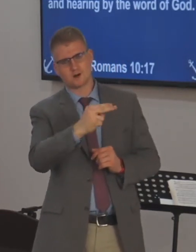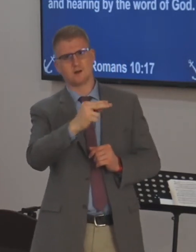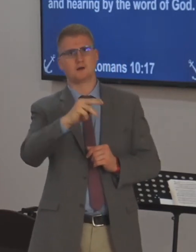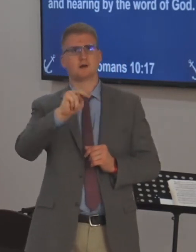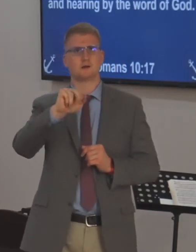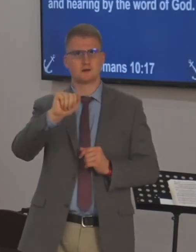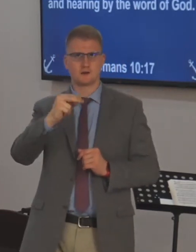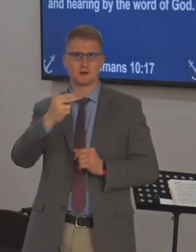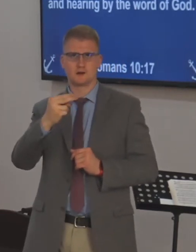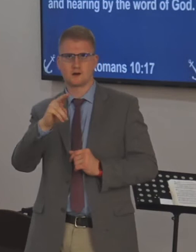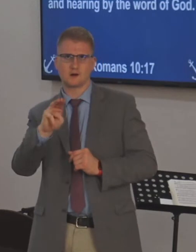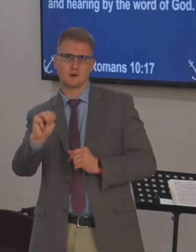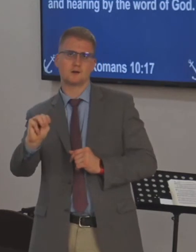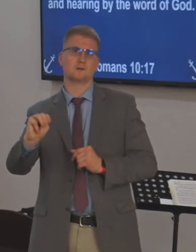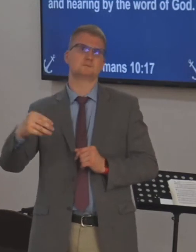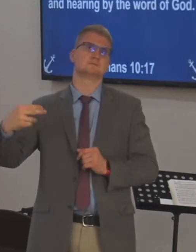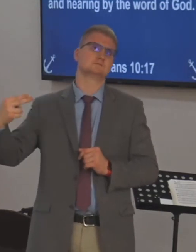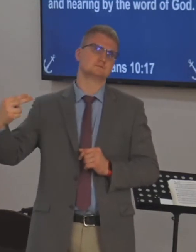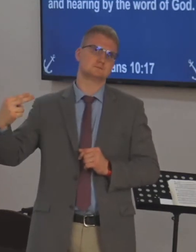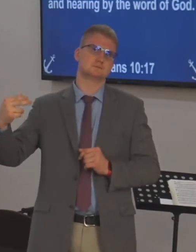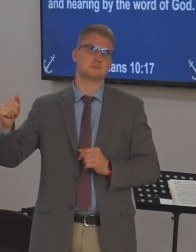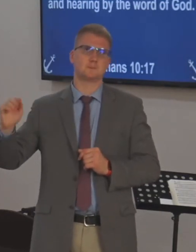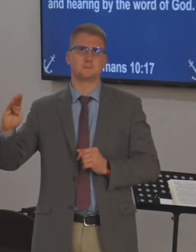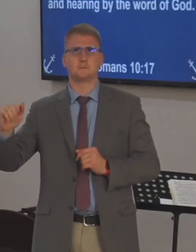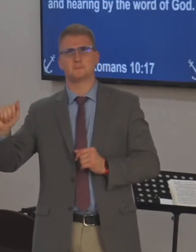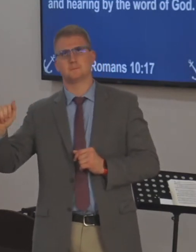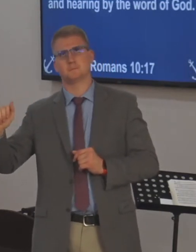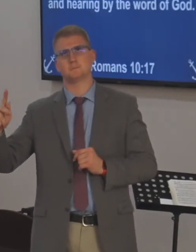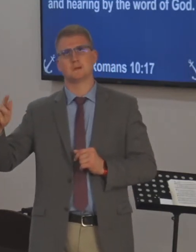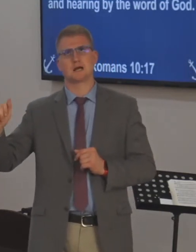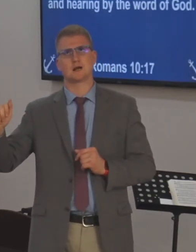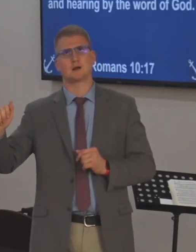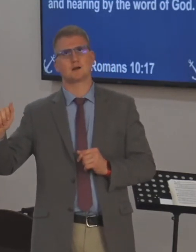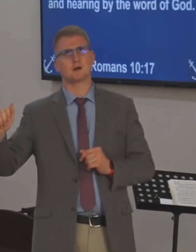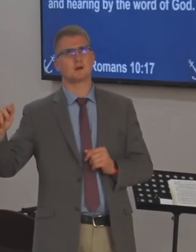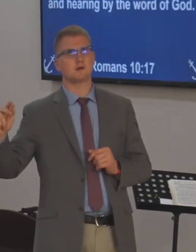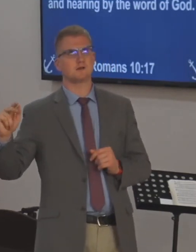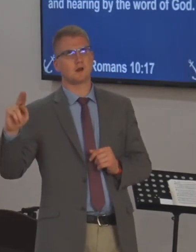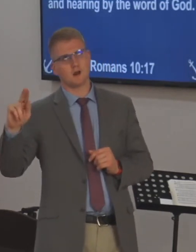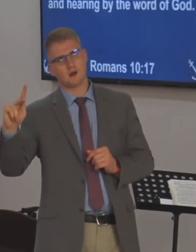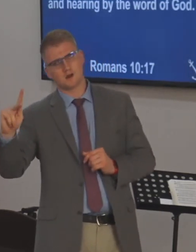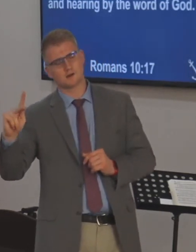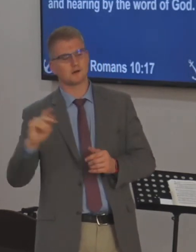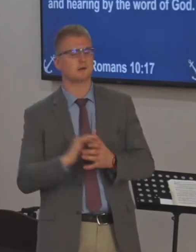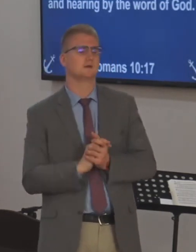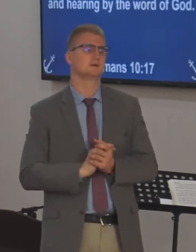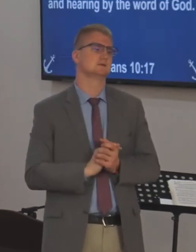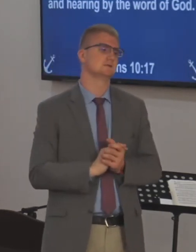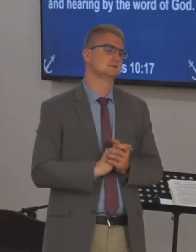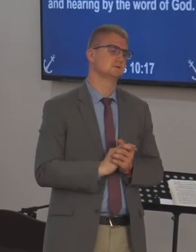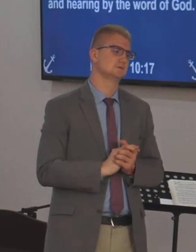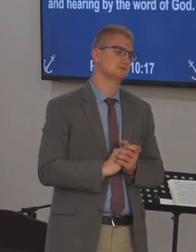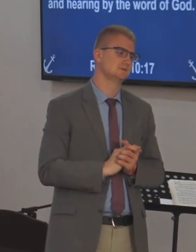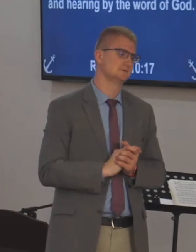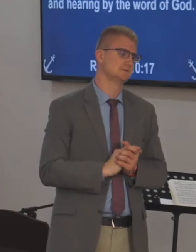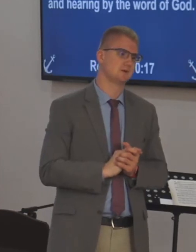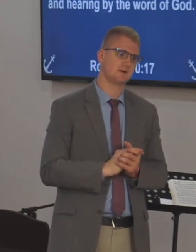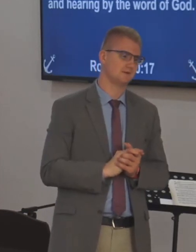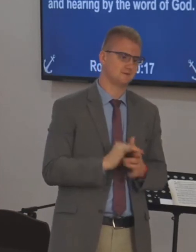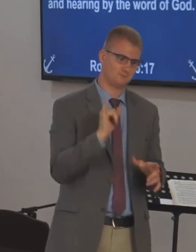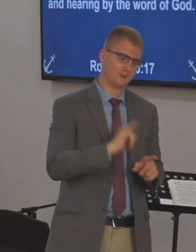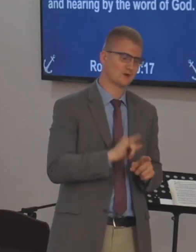Okay. You're going to work your way back. Amos. Where we got here? Did I miss it? Yeah, I missed